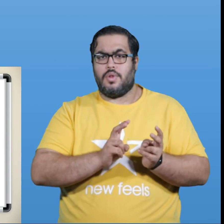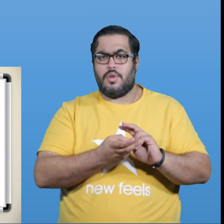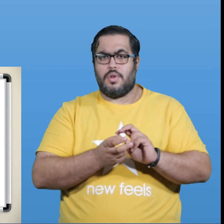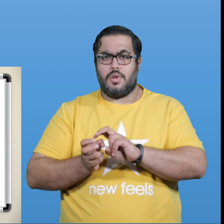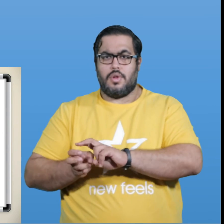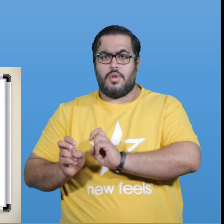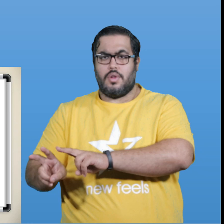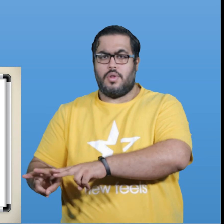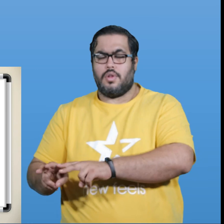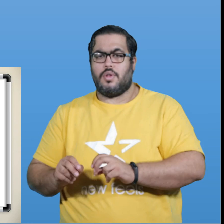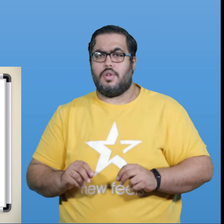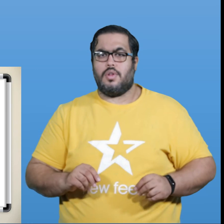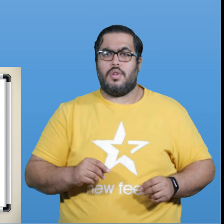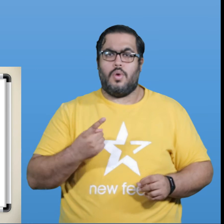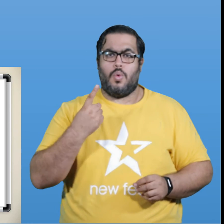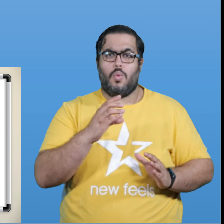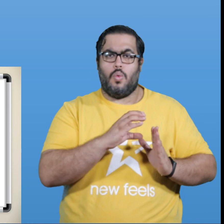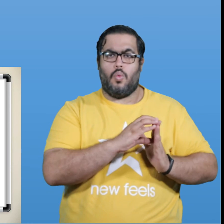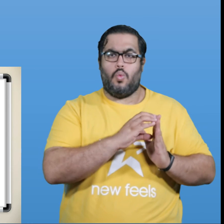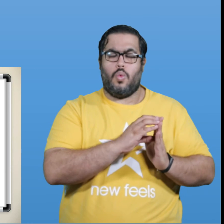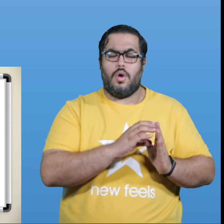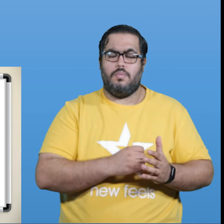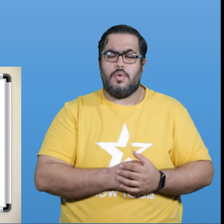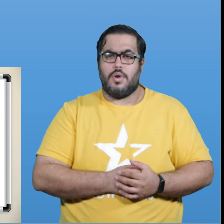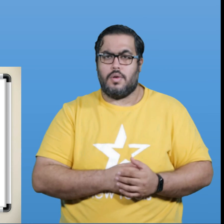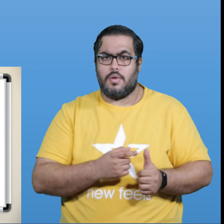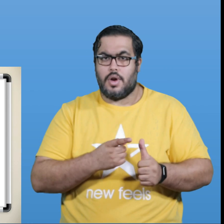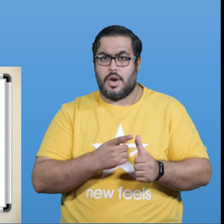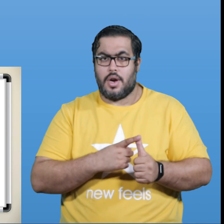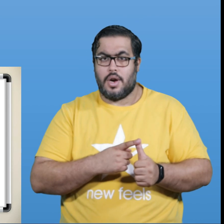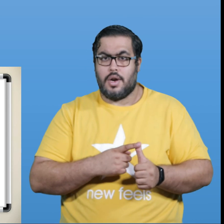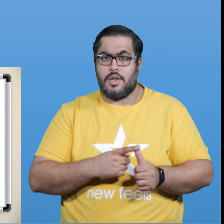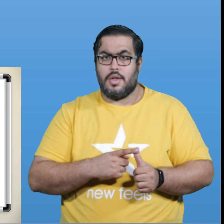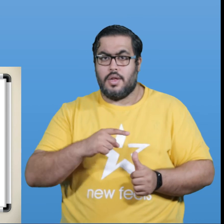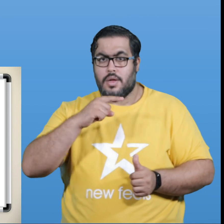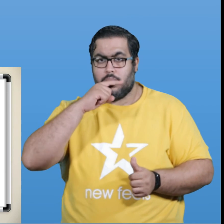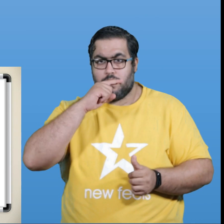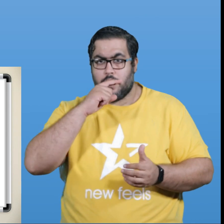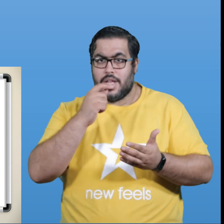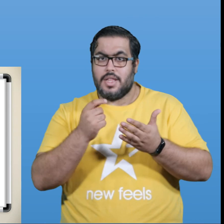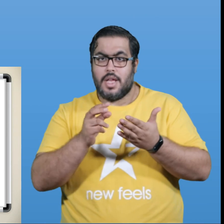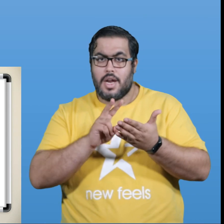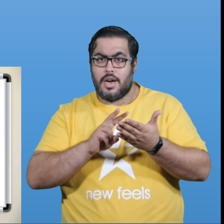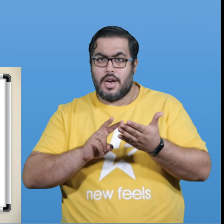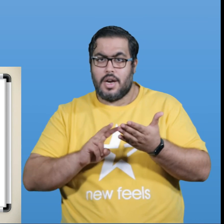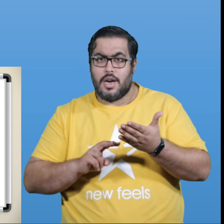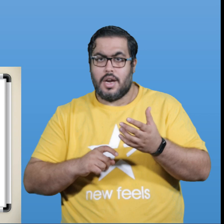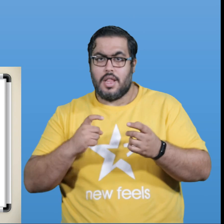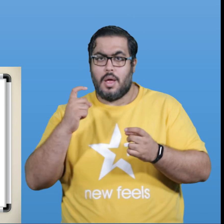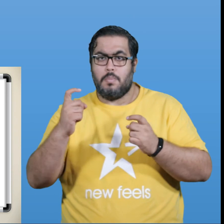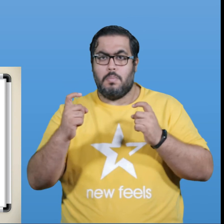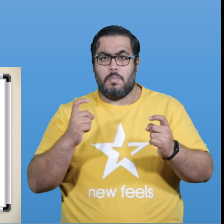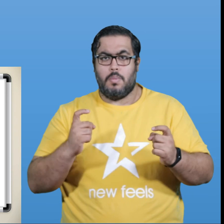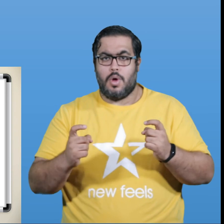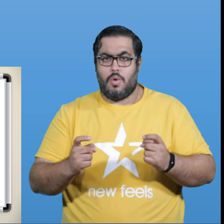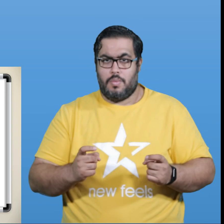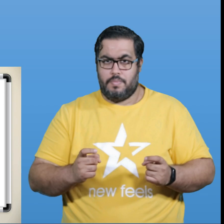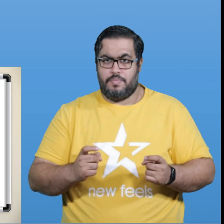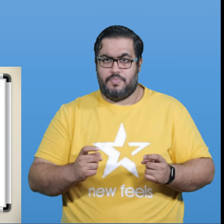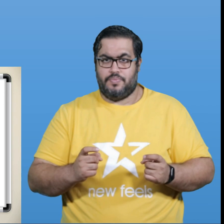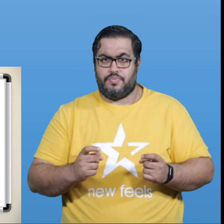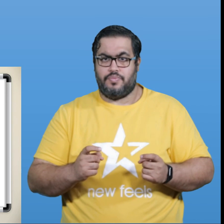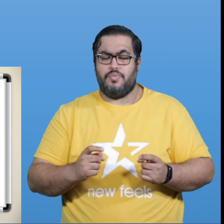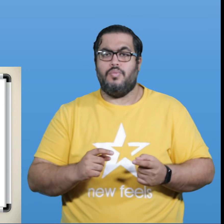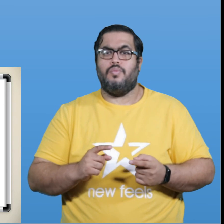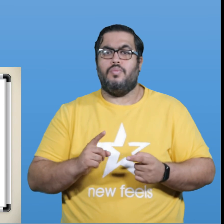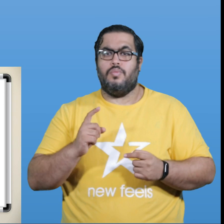in a single paragraph, and this is what we did. So Amal read a poem that she wrote for her mother and father for the occasion. Became,